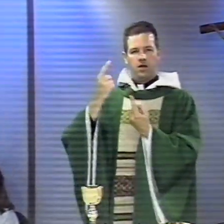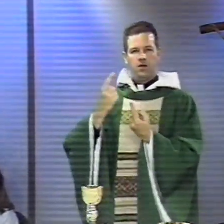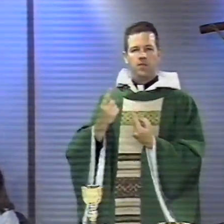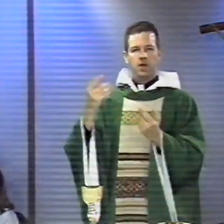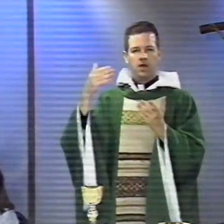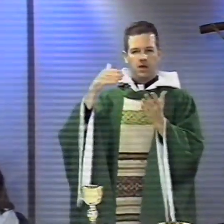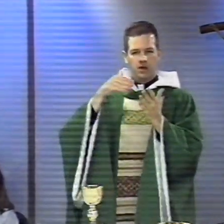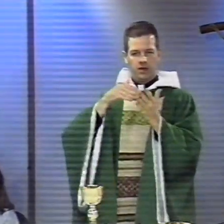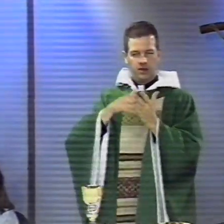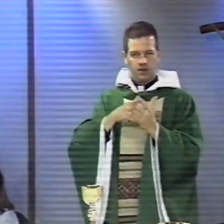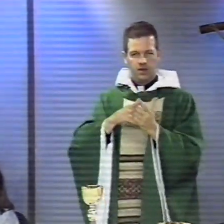come